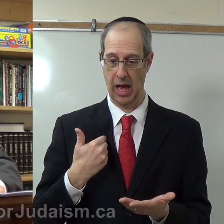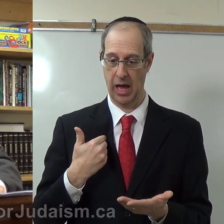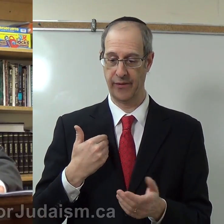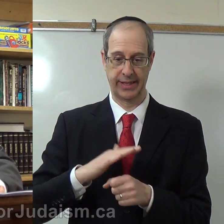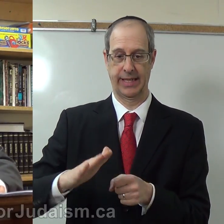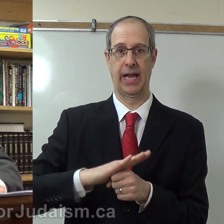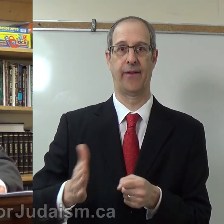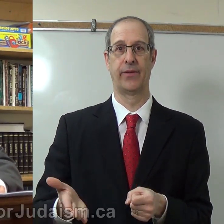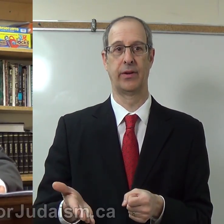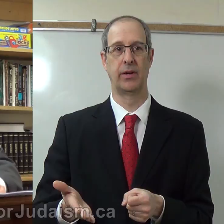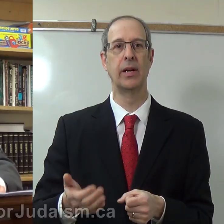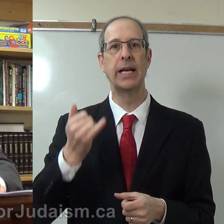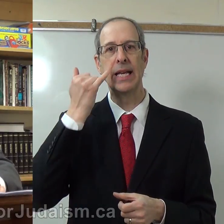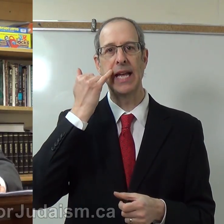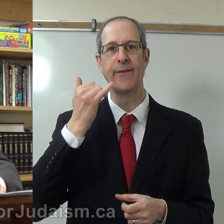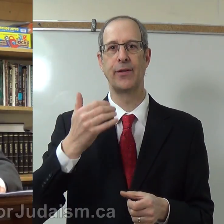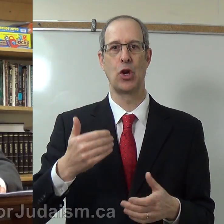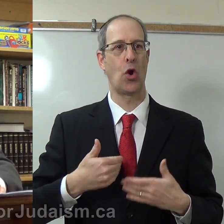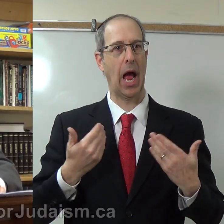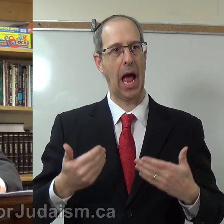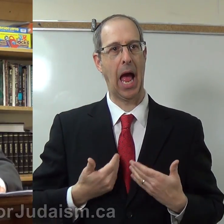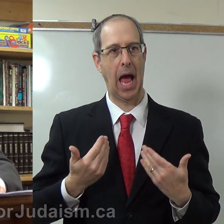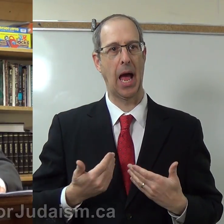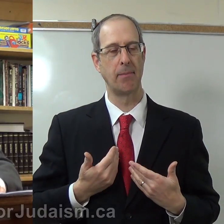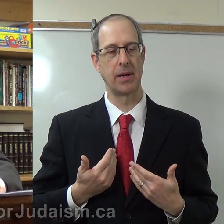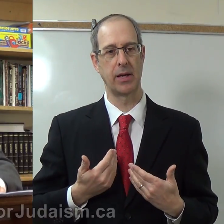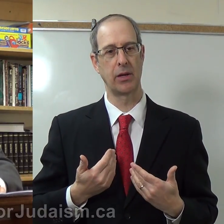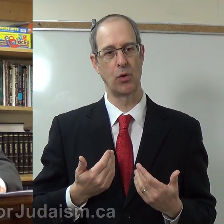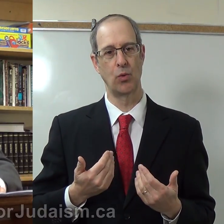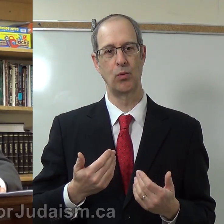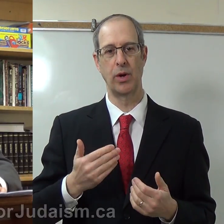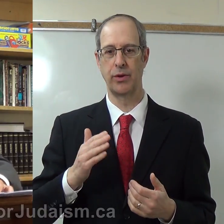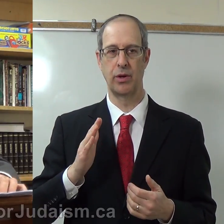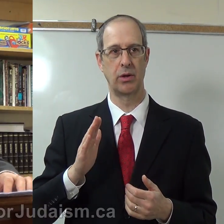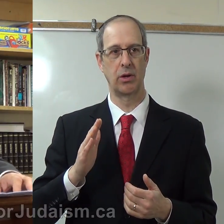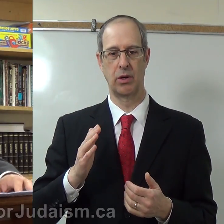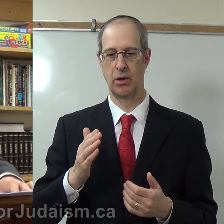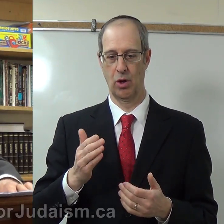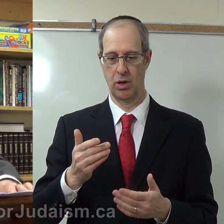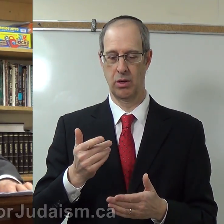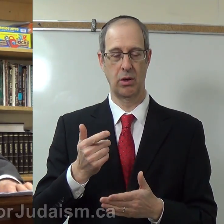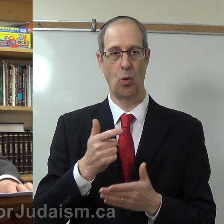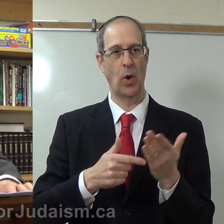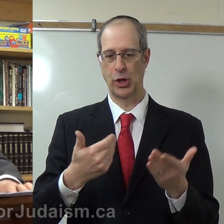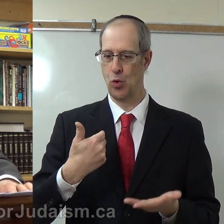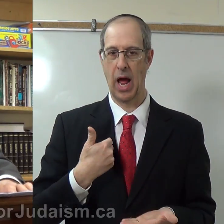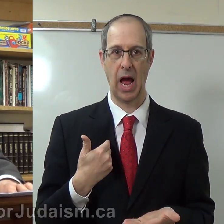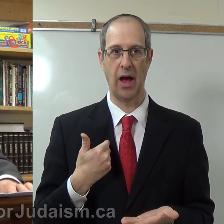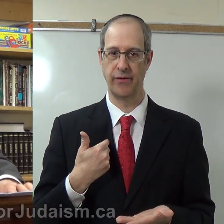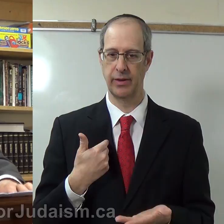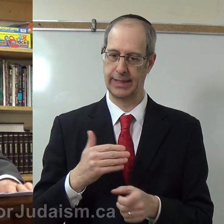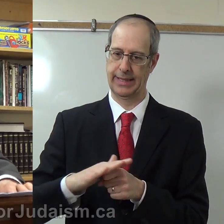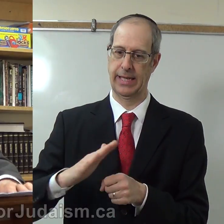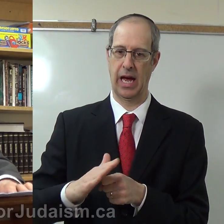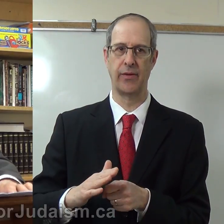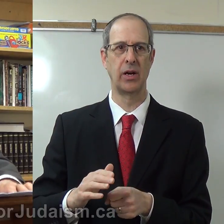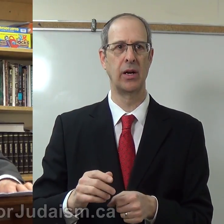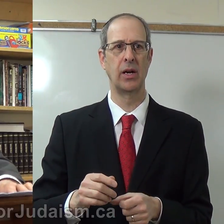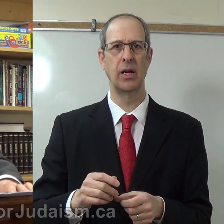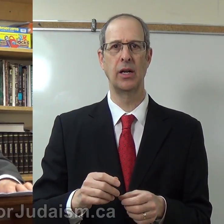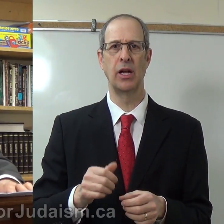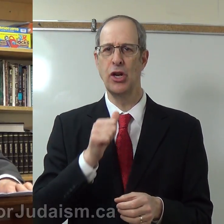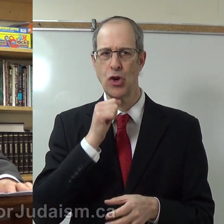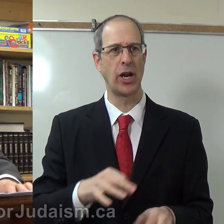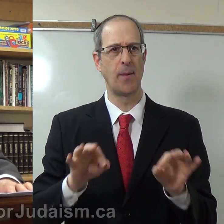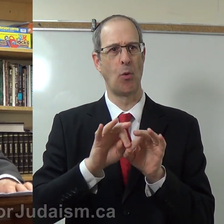If you are happy with whatever you have you are a happy person. It doesn't make a difference how much you have.